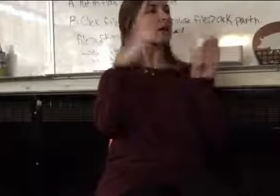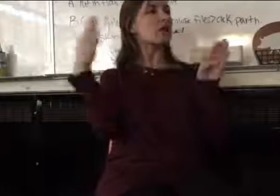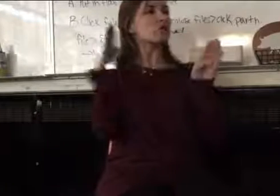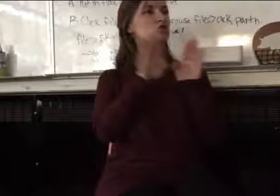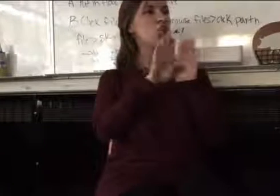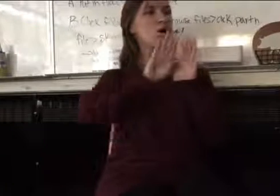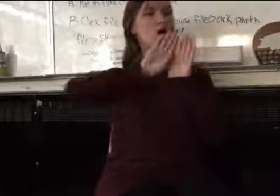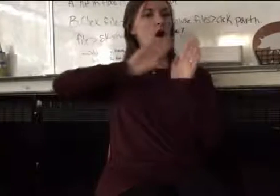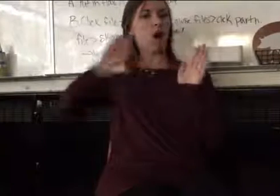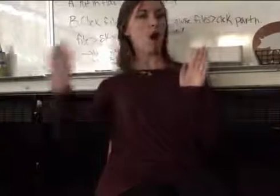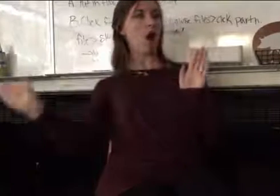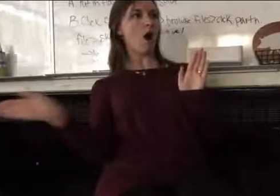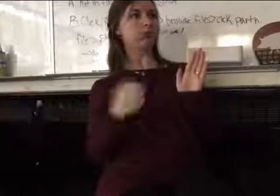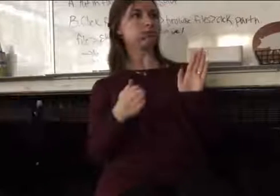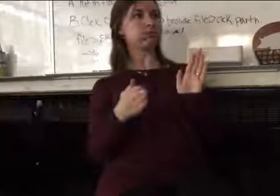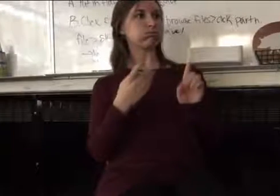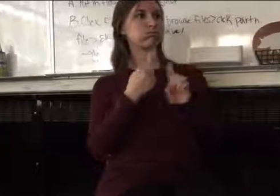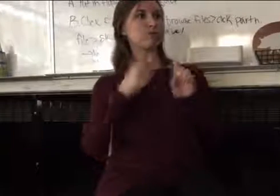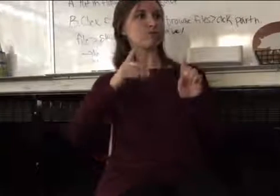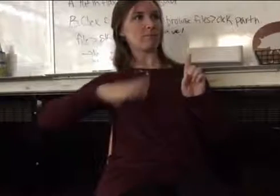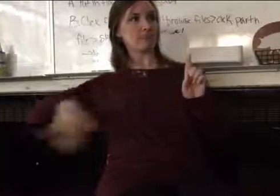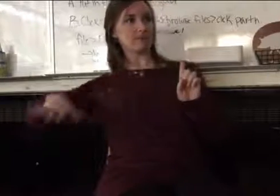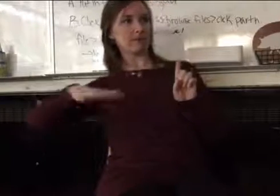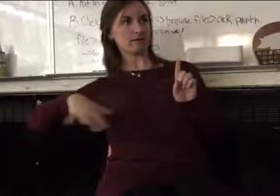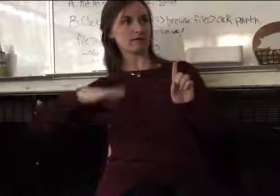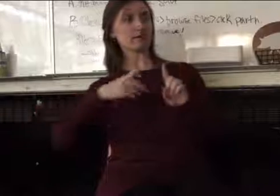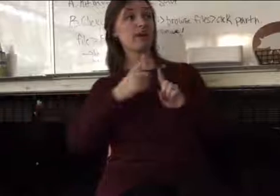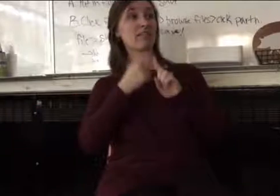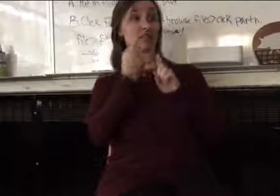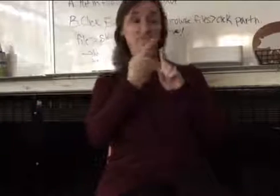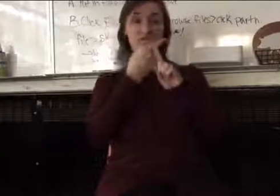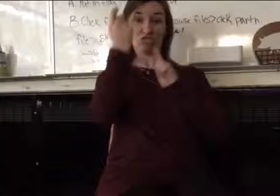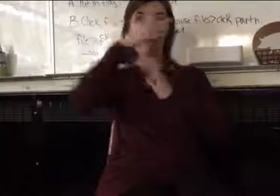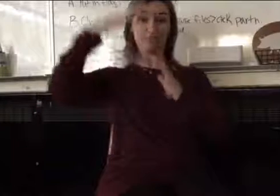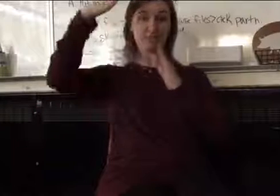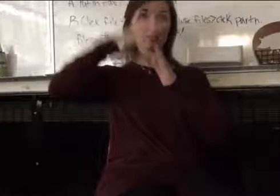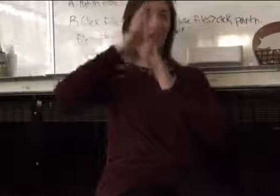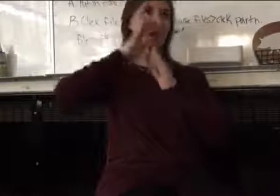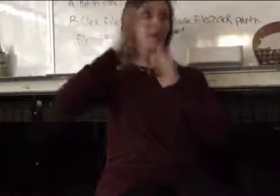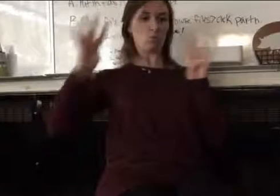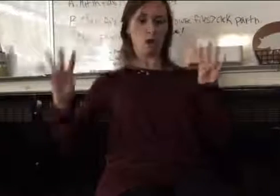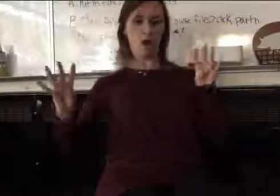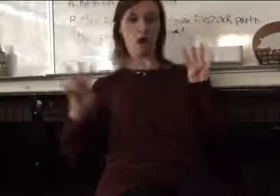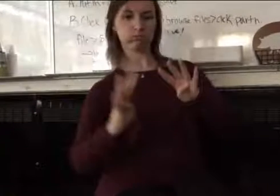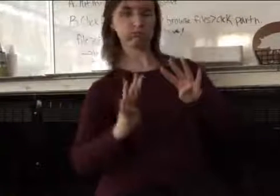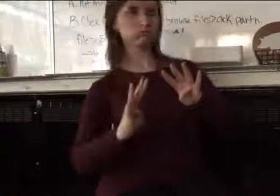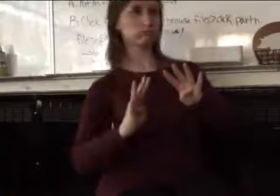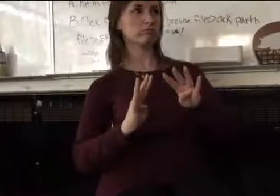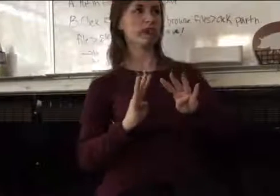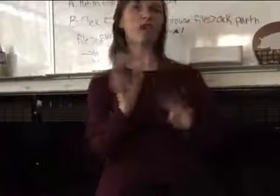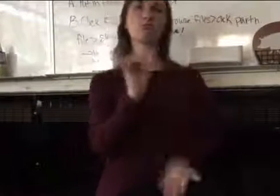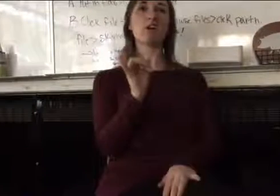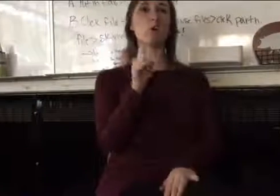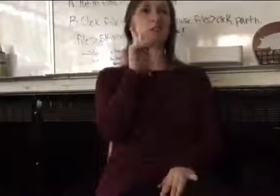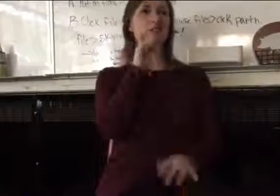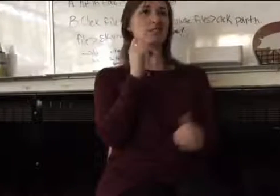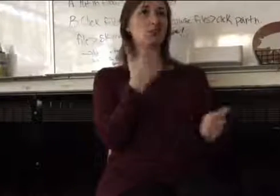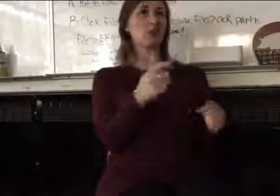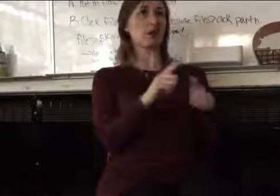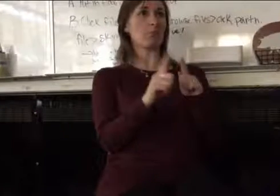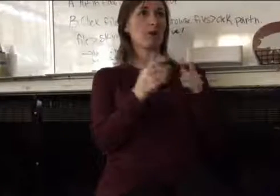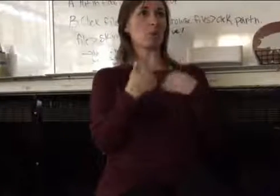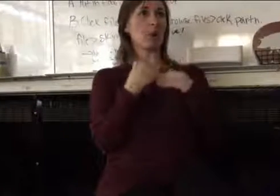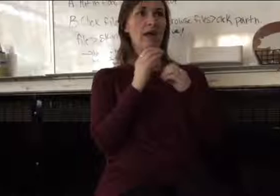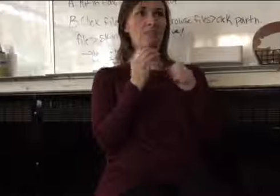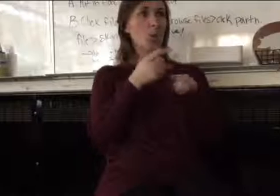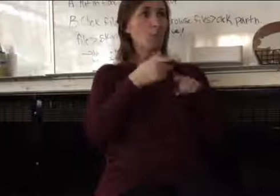from the side. And these guys from the top are going to come in this fight as well. You say, well, that sounds great, but you have no ammo, so